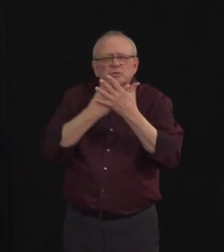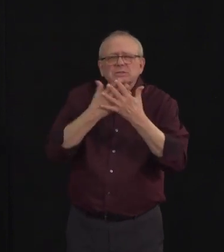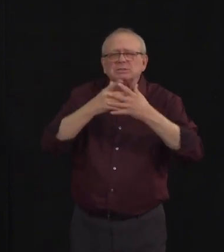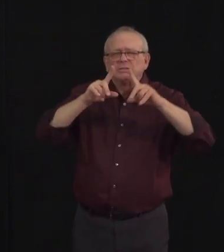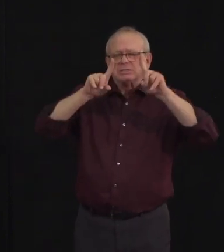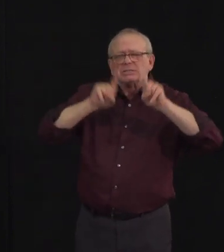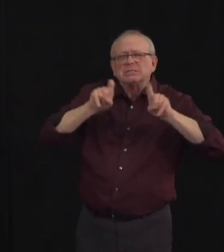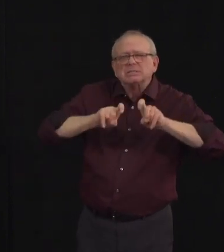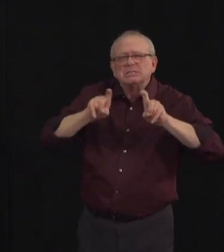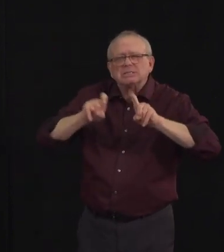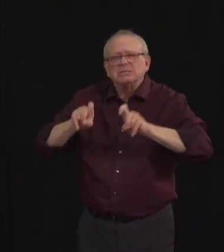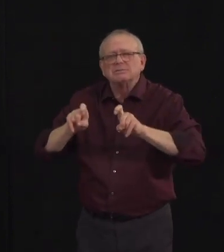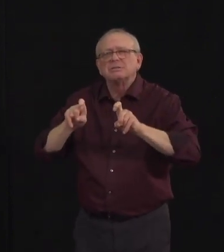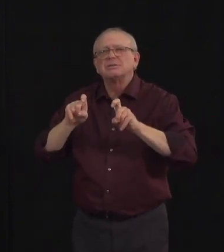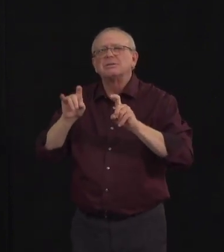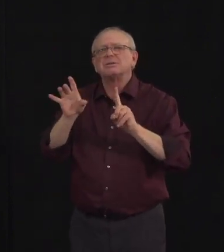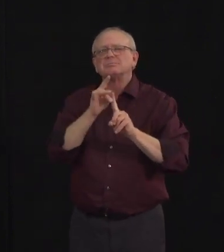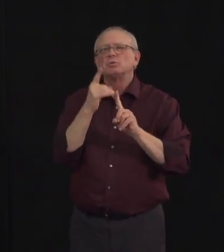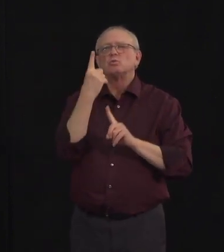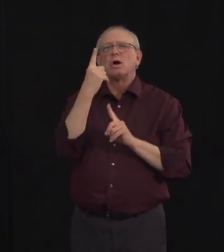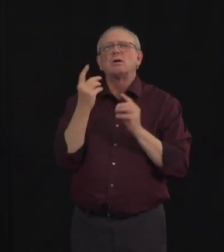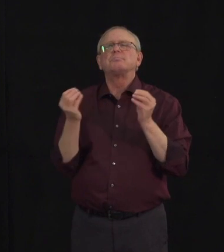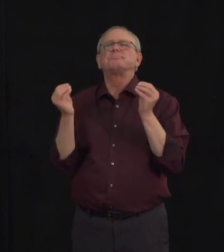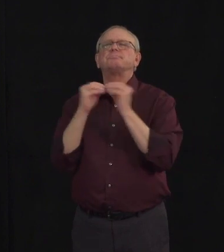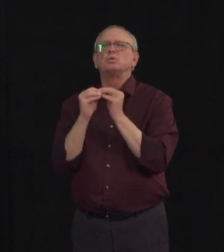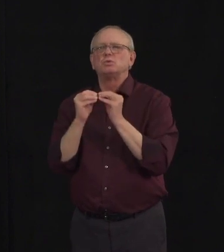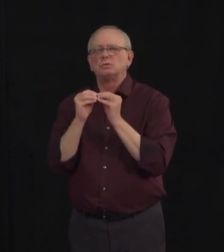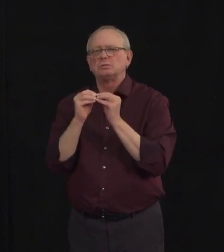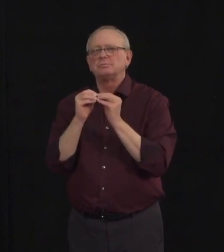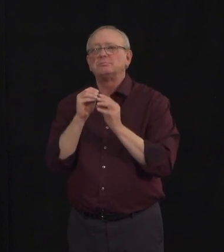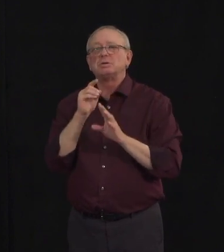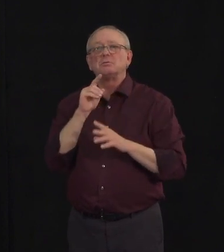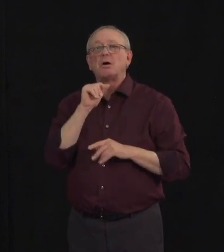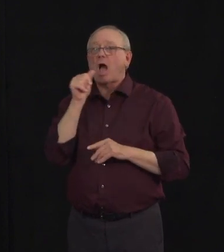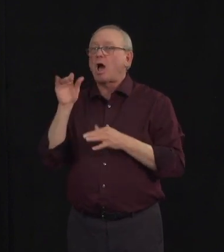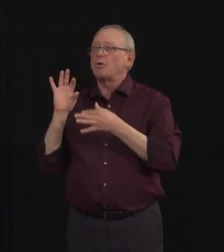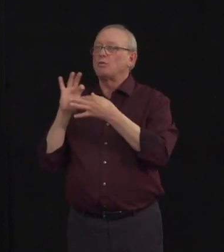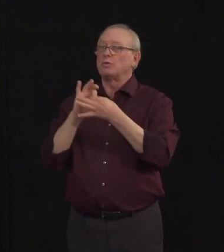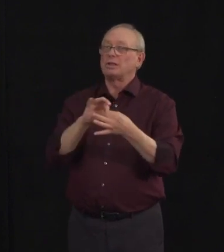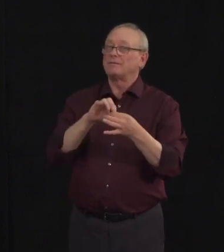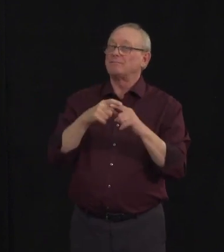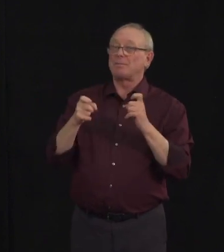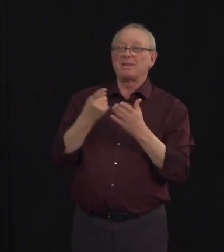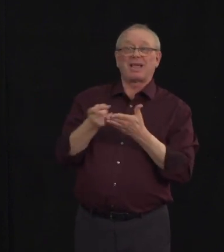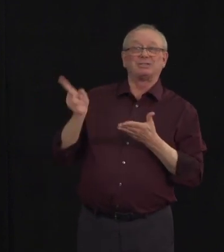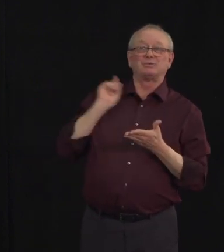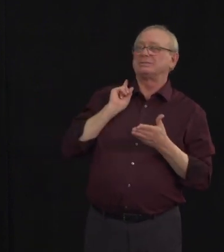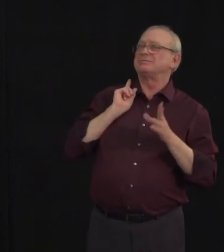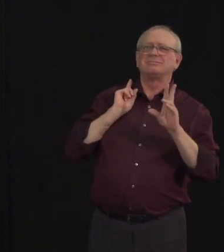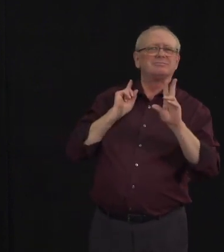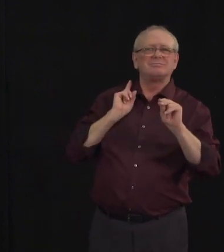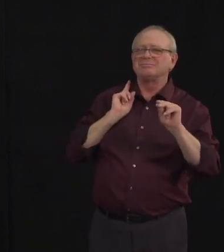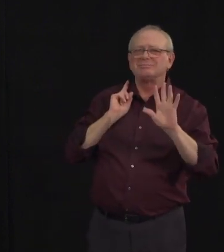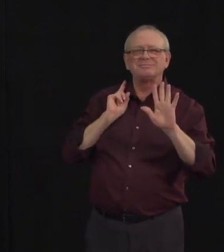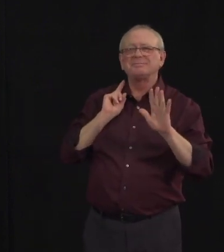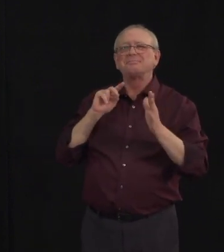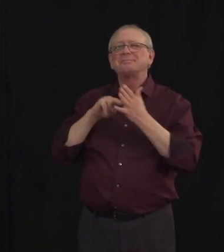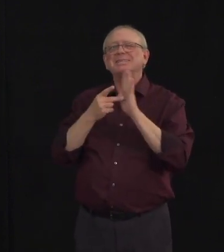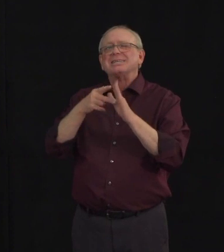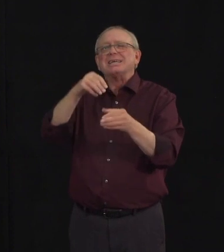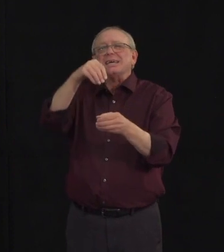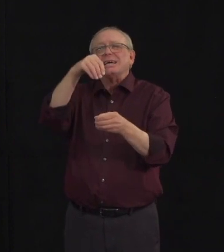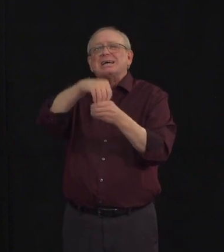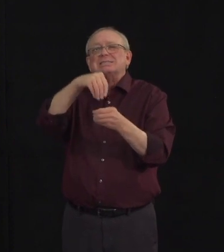week, meaning there is still no evidence of transmission within the facility. I would also like to mention that we have